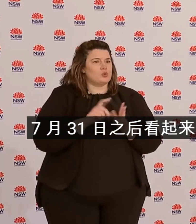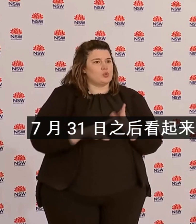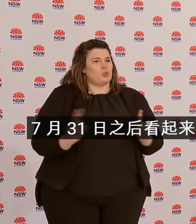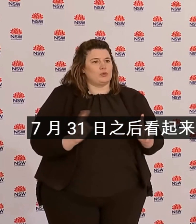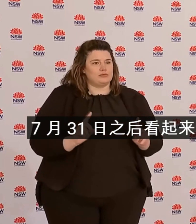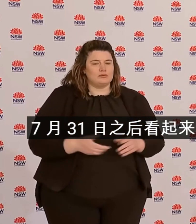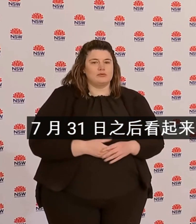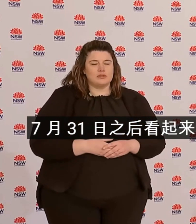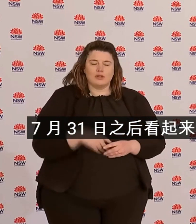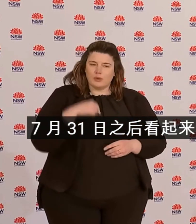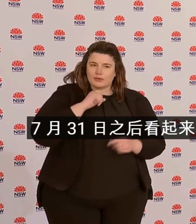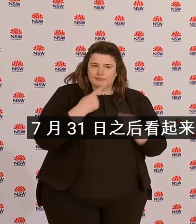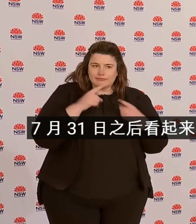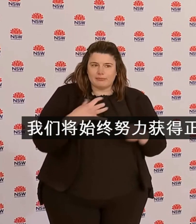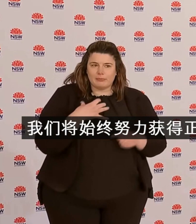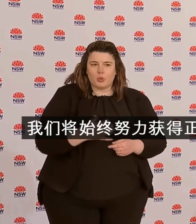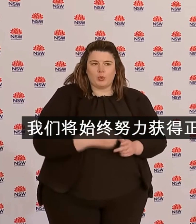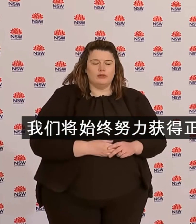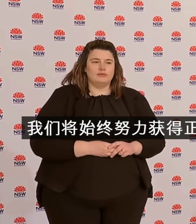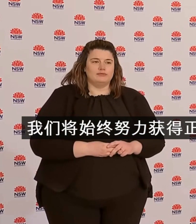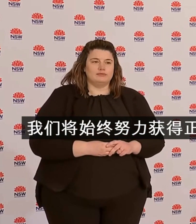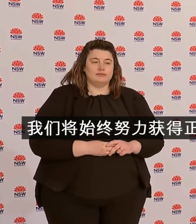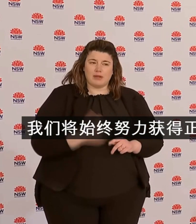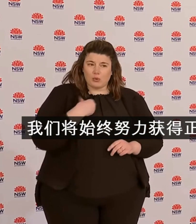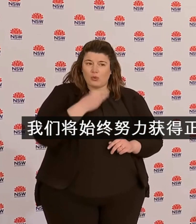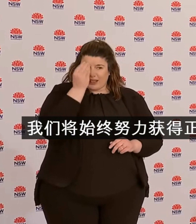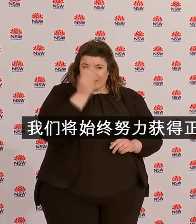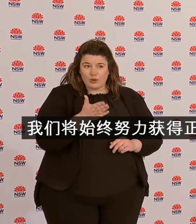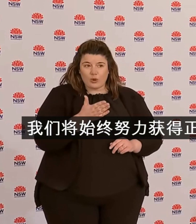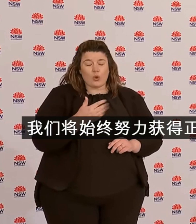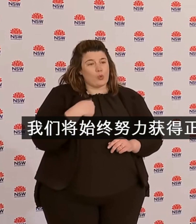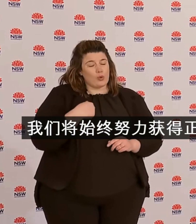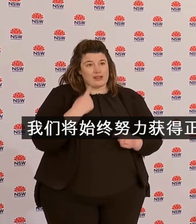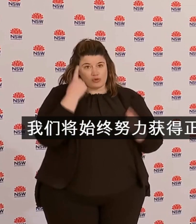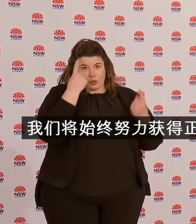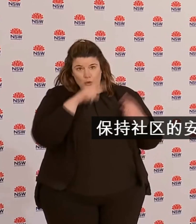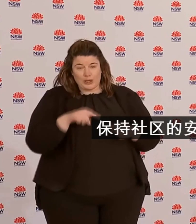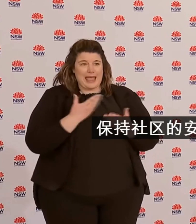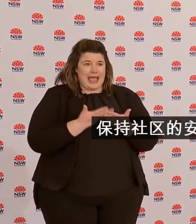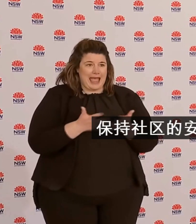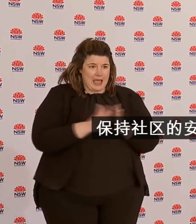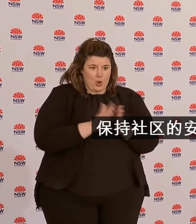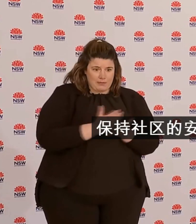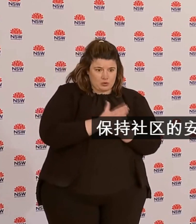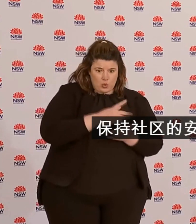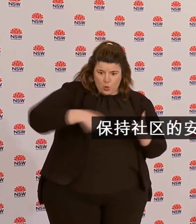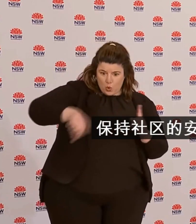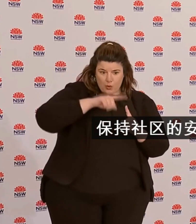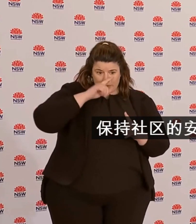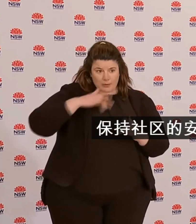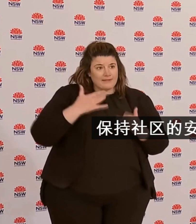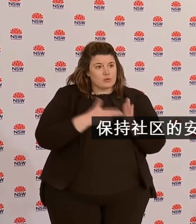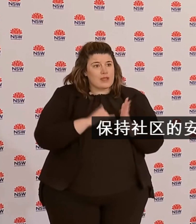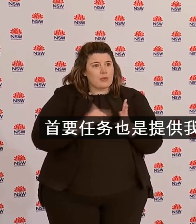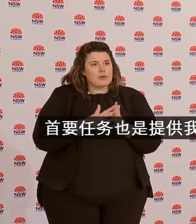I want to stress to our citizens that we will always strive to get the right balance. Our first priority is to keep the community, of course, safe and